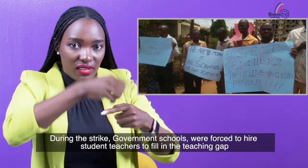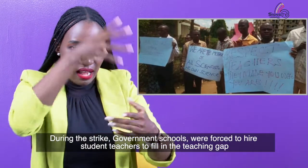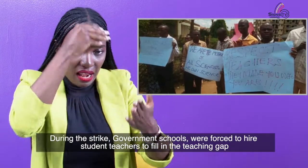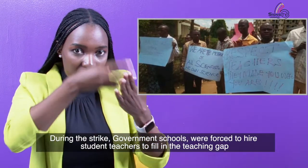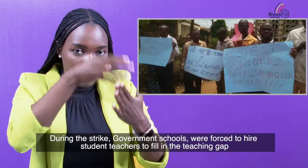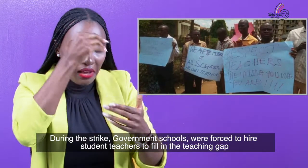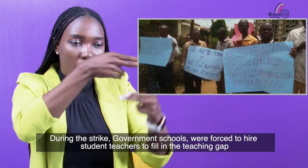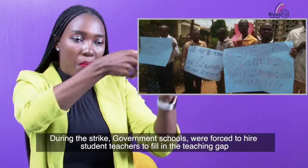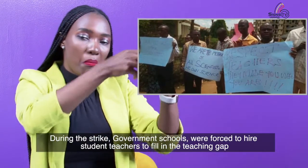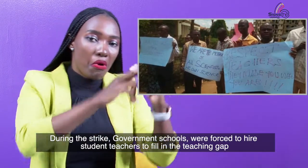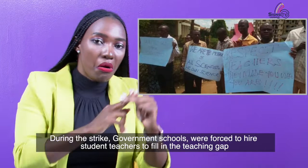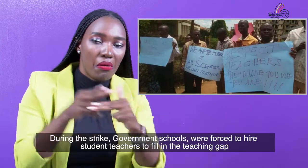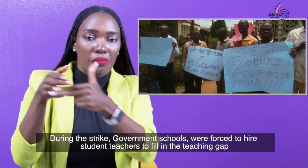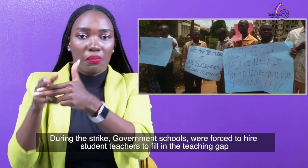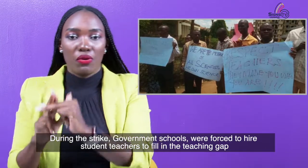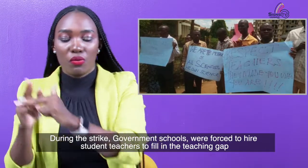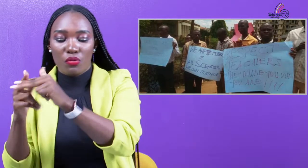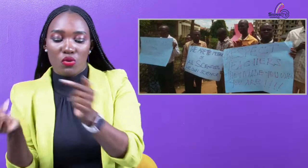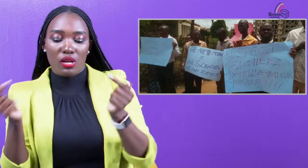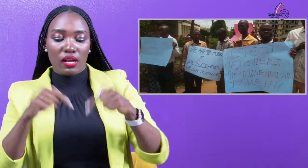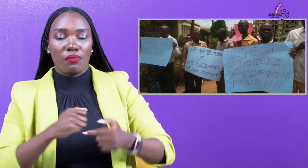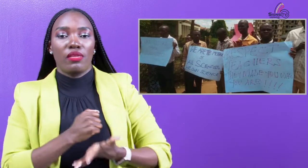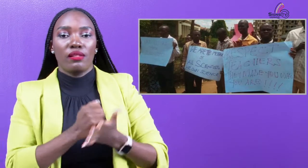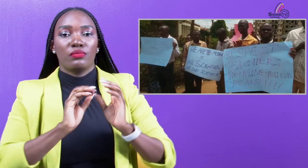in the teaching gap.